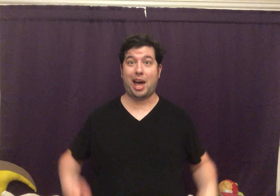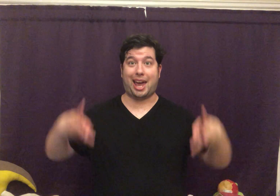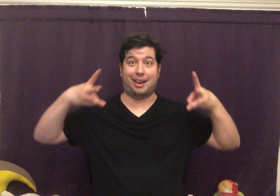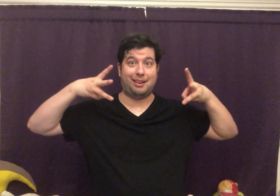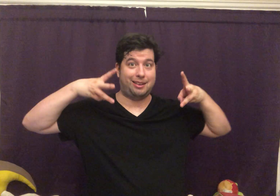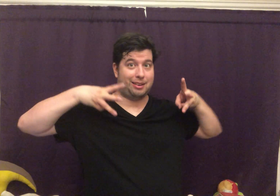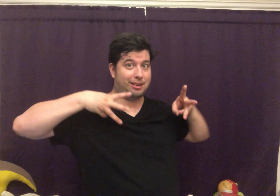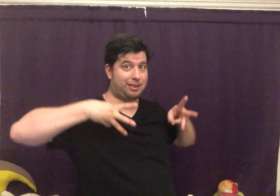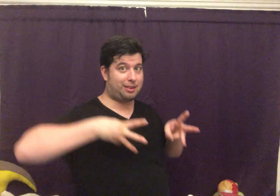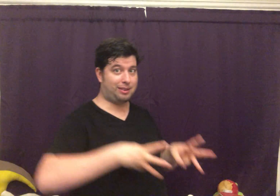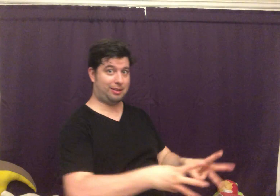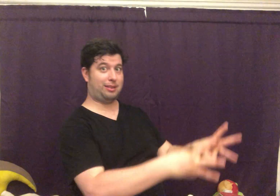Way.